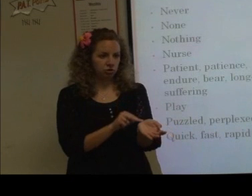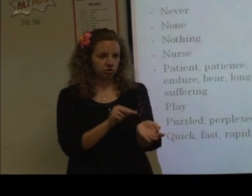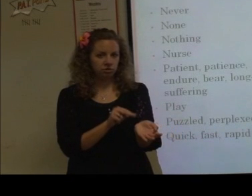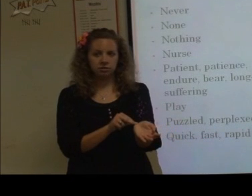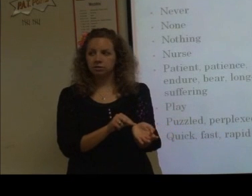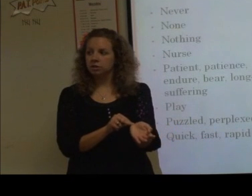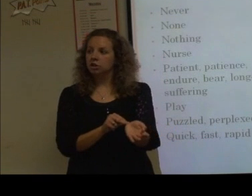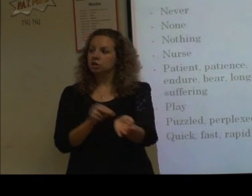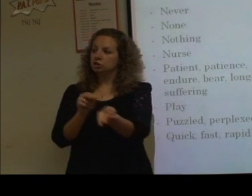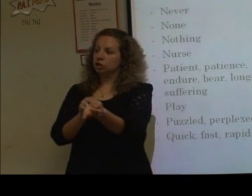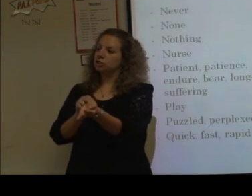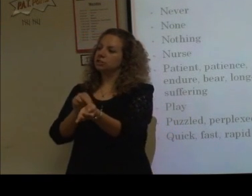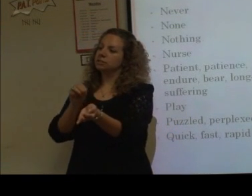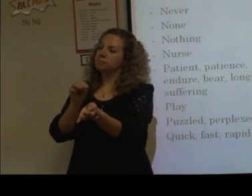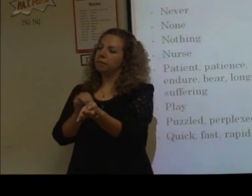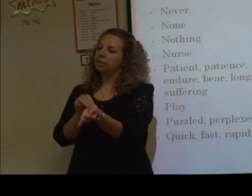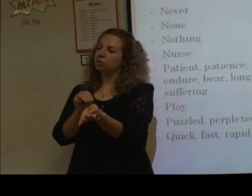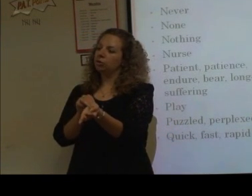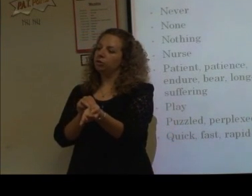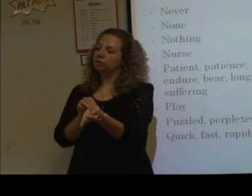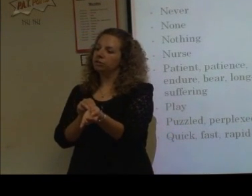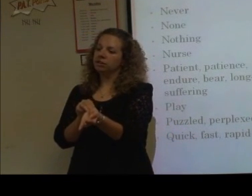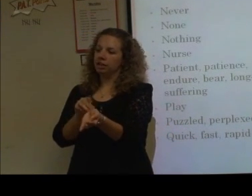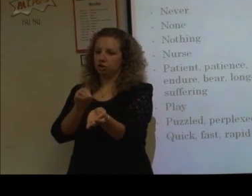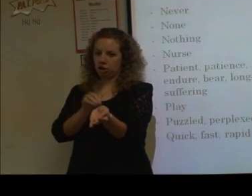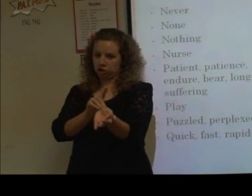What's the last one? Nurse, medical, and doctor.